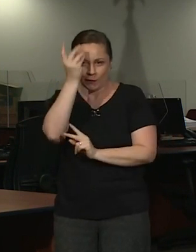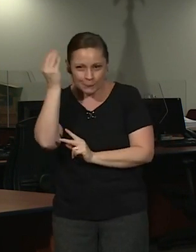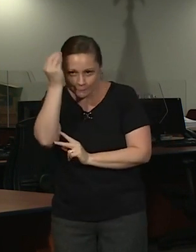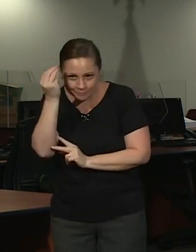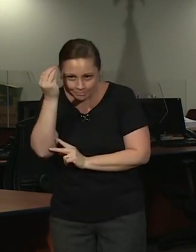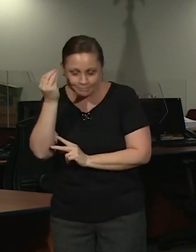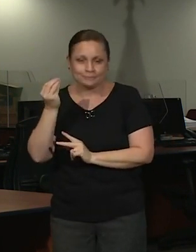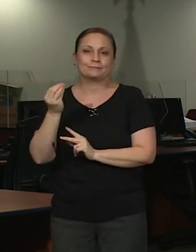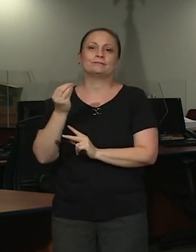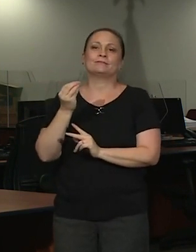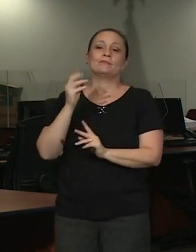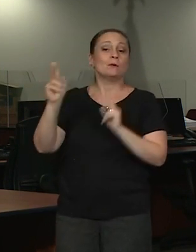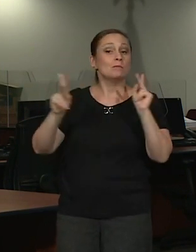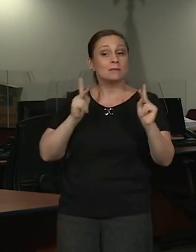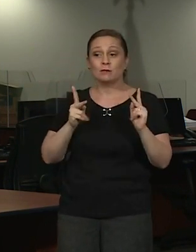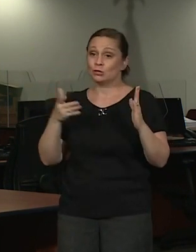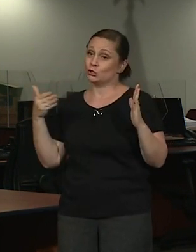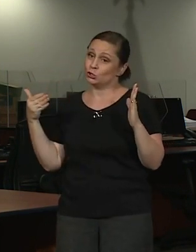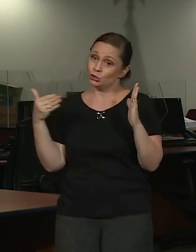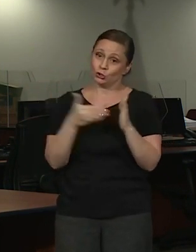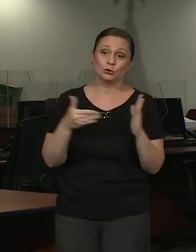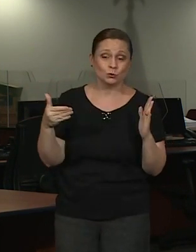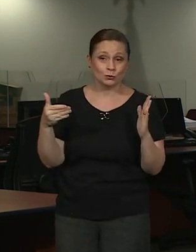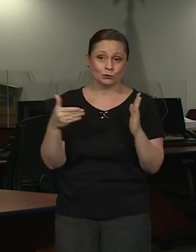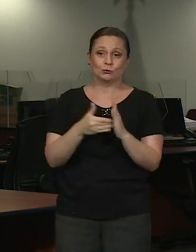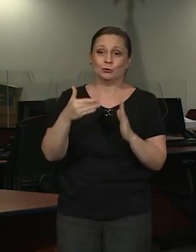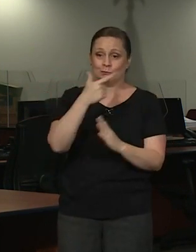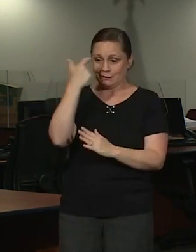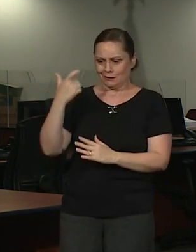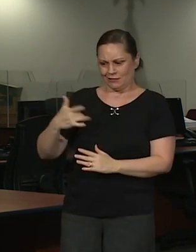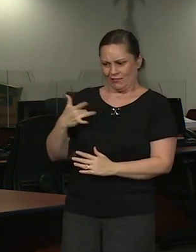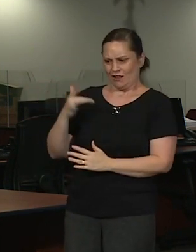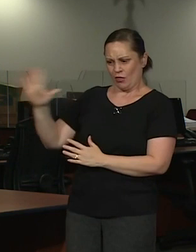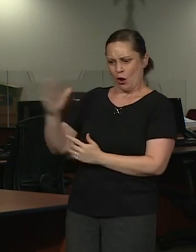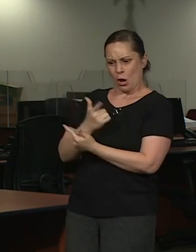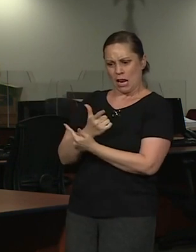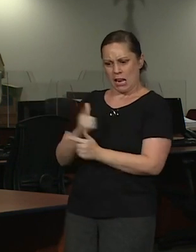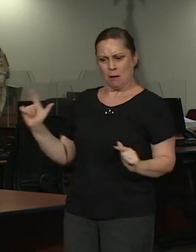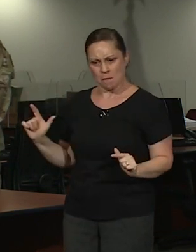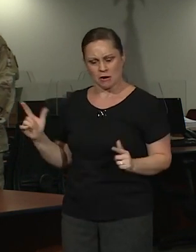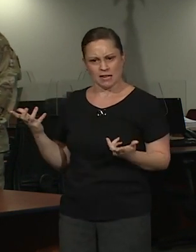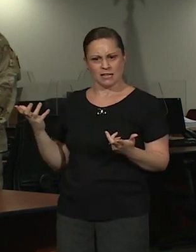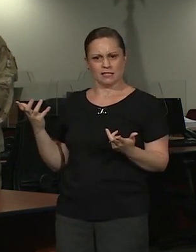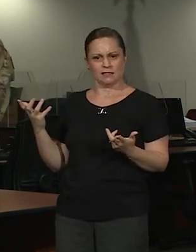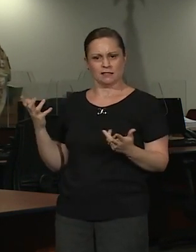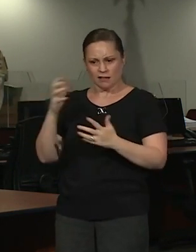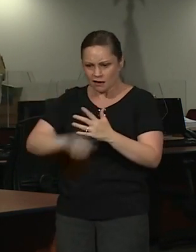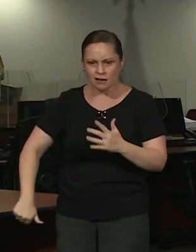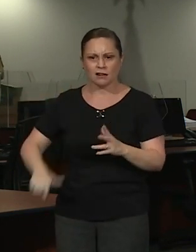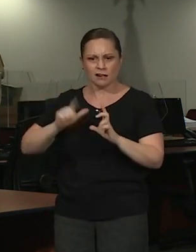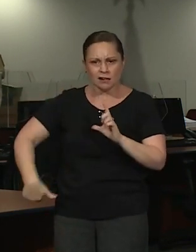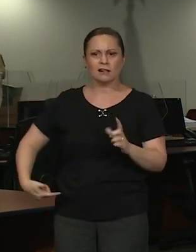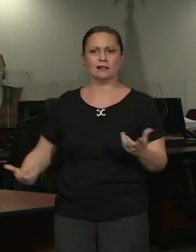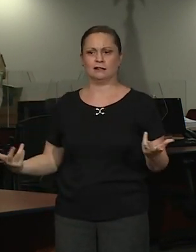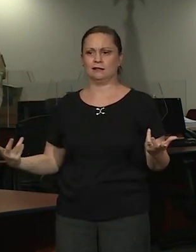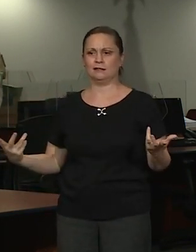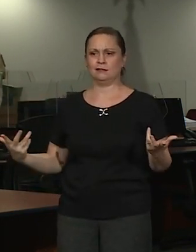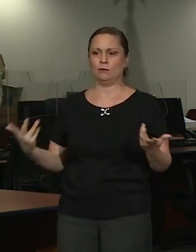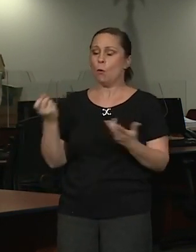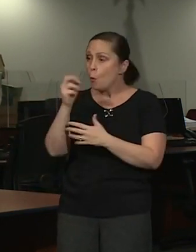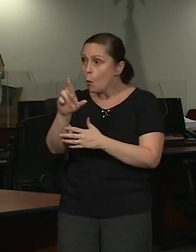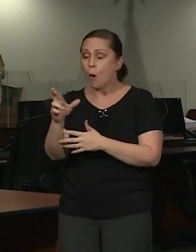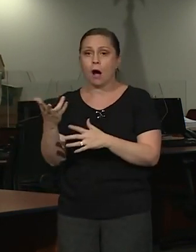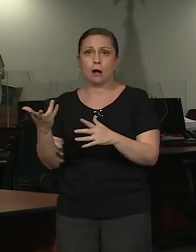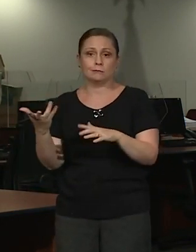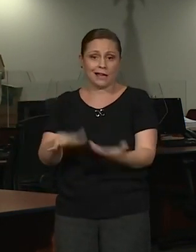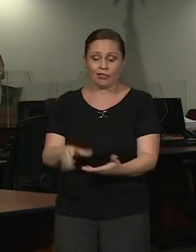when people bring lawsuits on having been restrained in their liberties and having lost their livelihood for various reasons, then it becomes a very